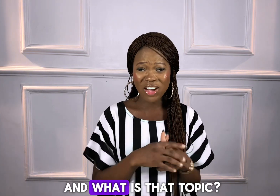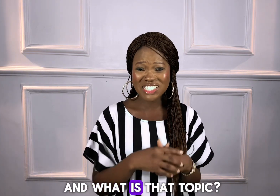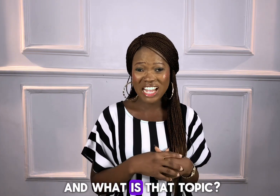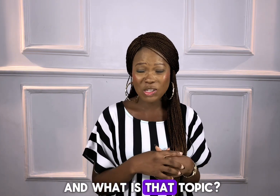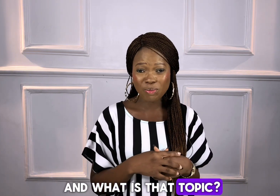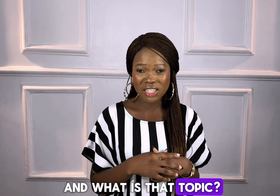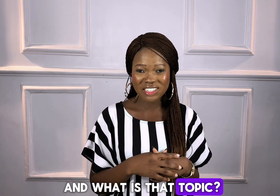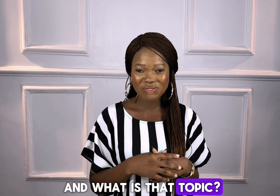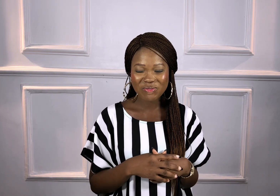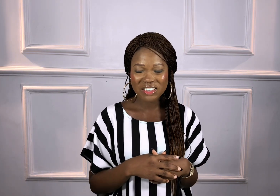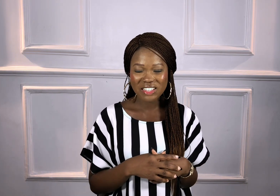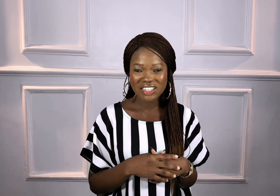that topic?